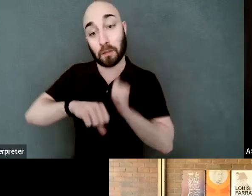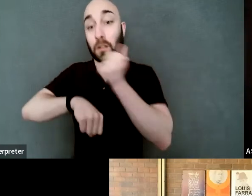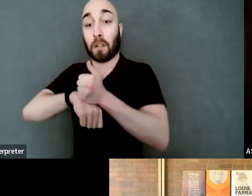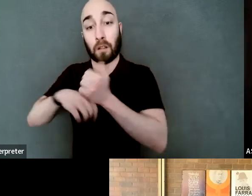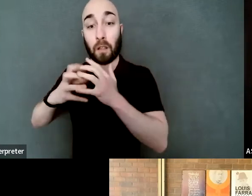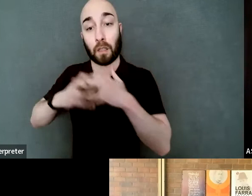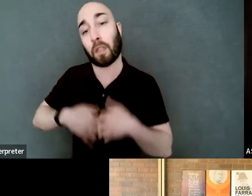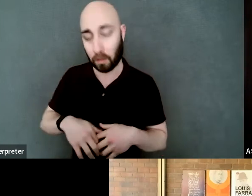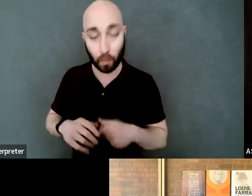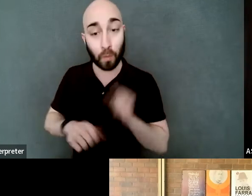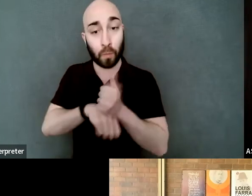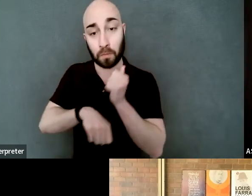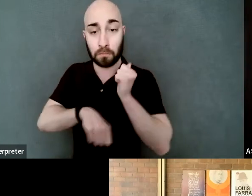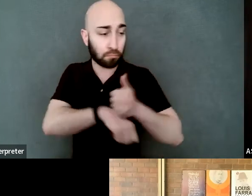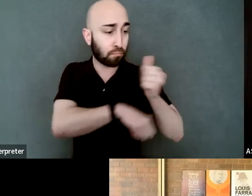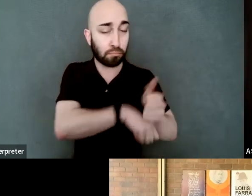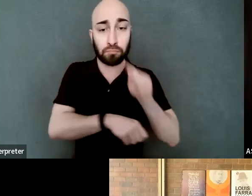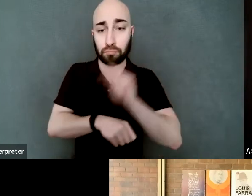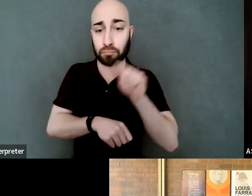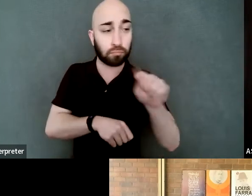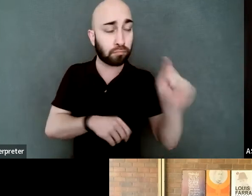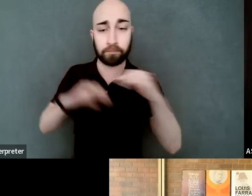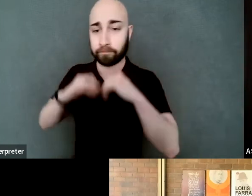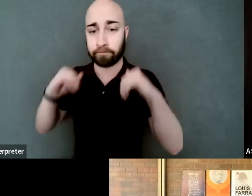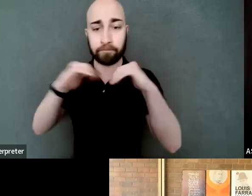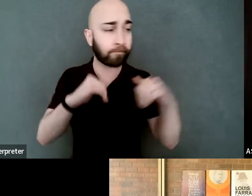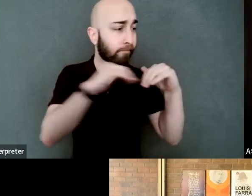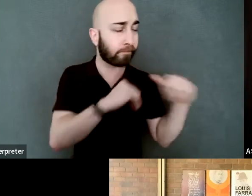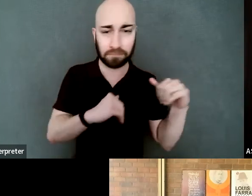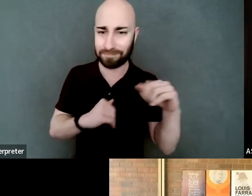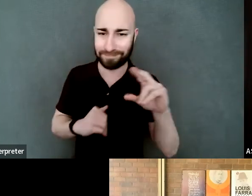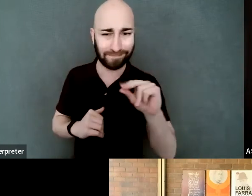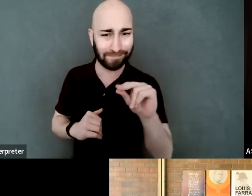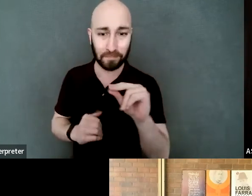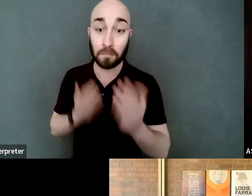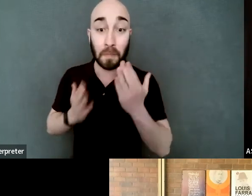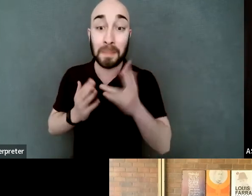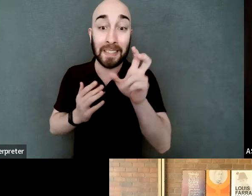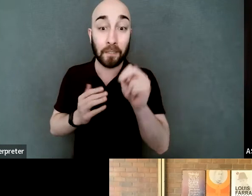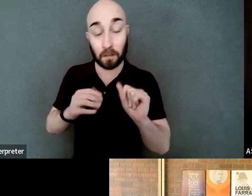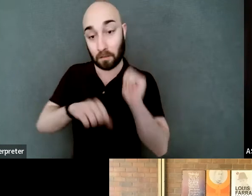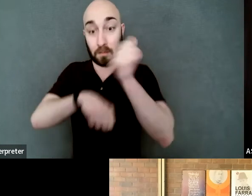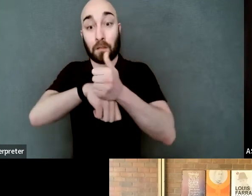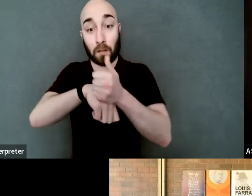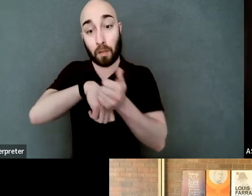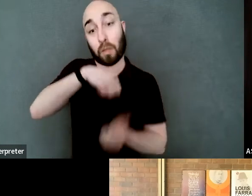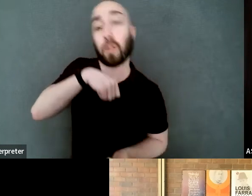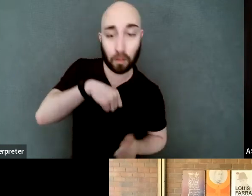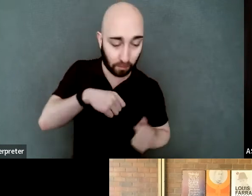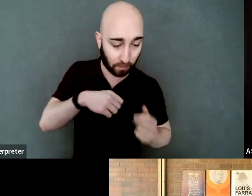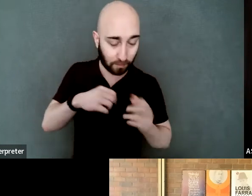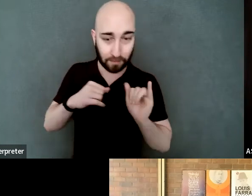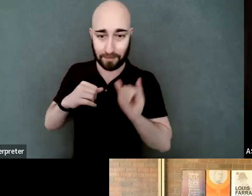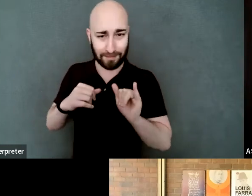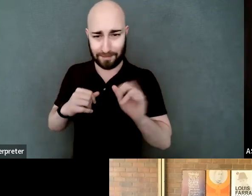siloed types of initiatives and projects, or even the disappearing initiatives and